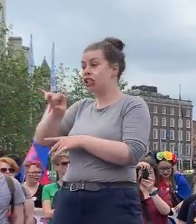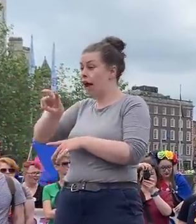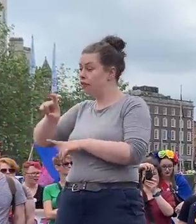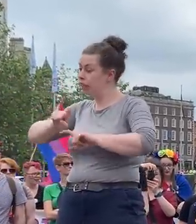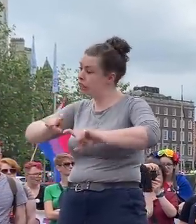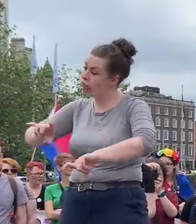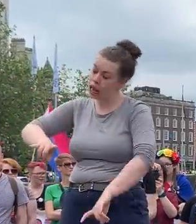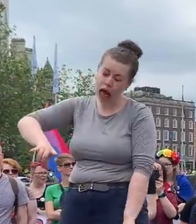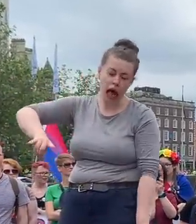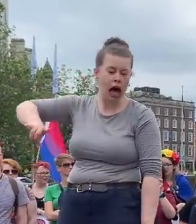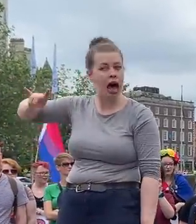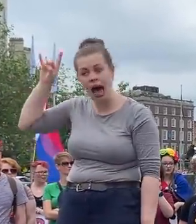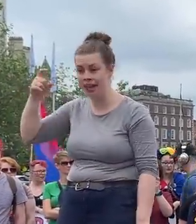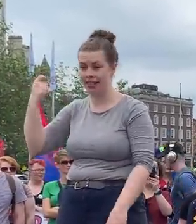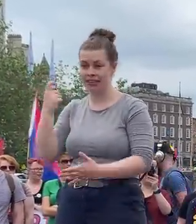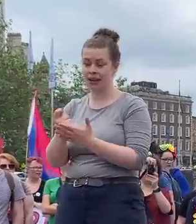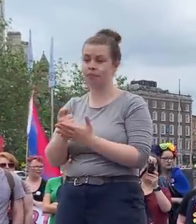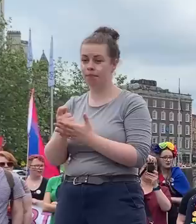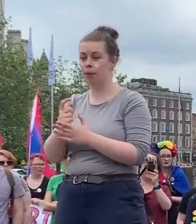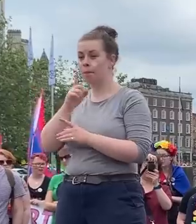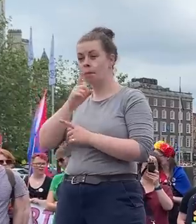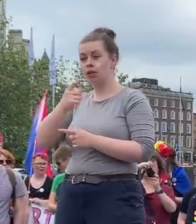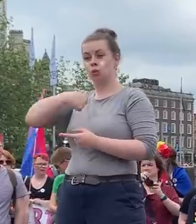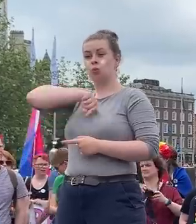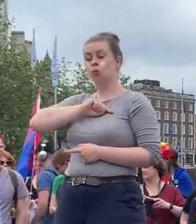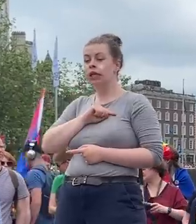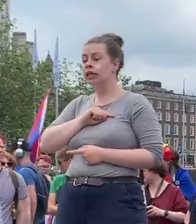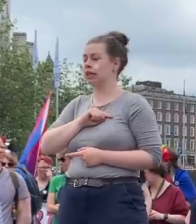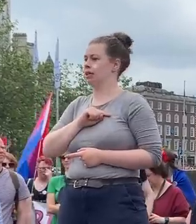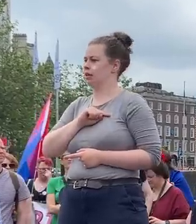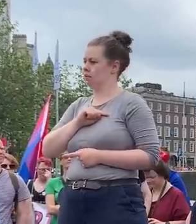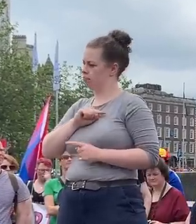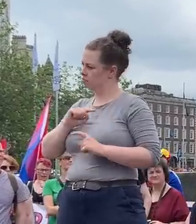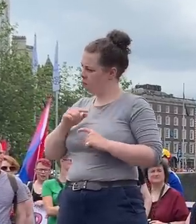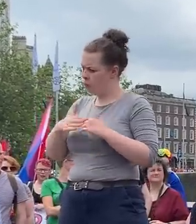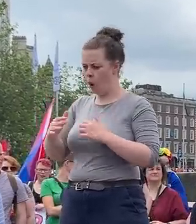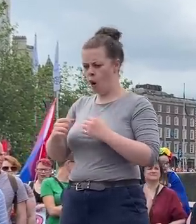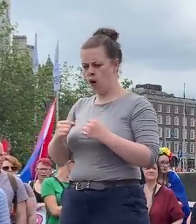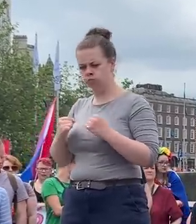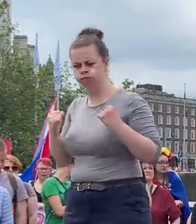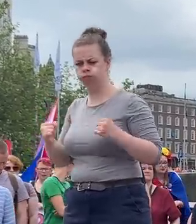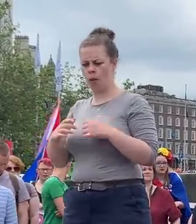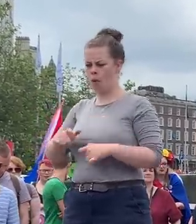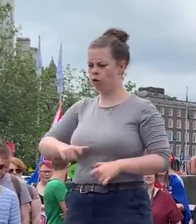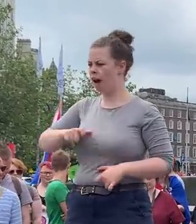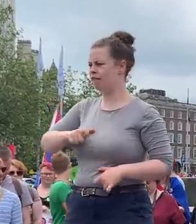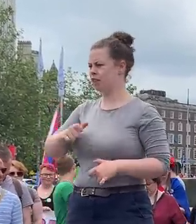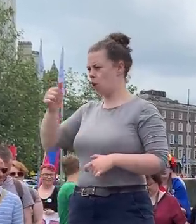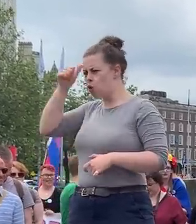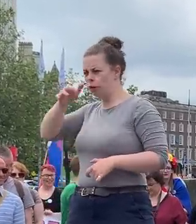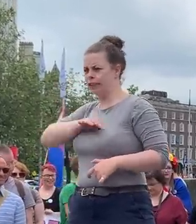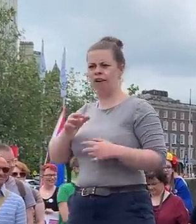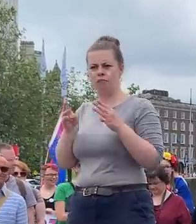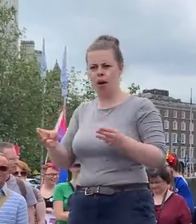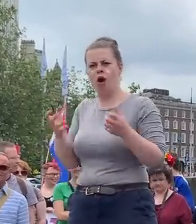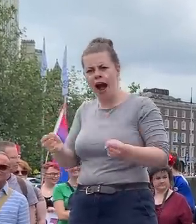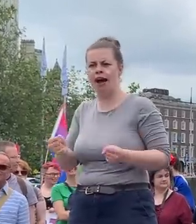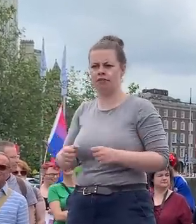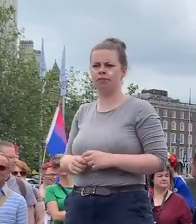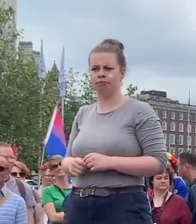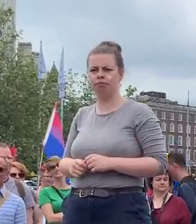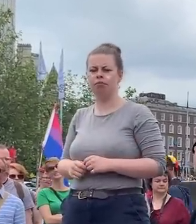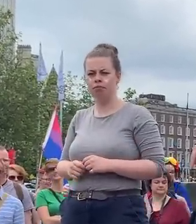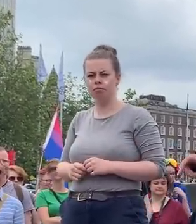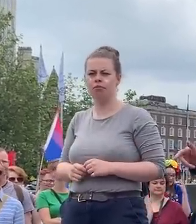still extremely high. But we were growing confident in our own power.